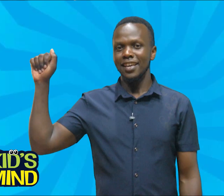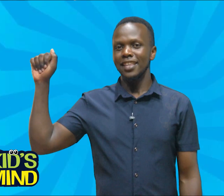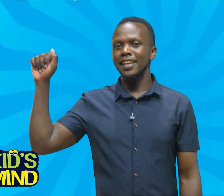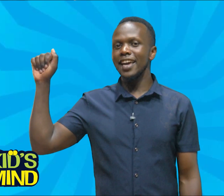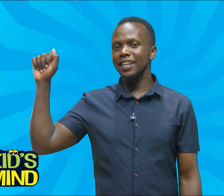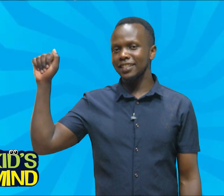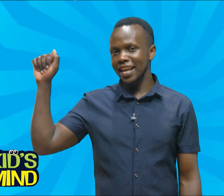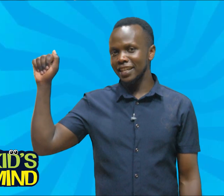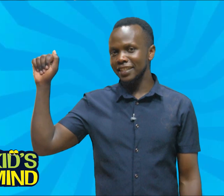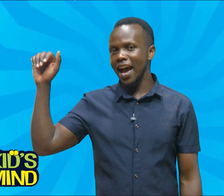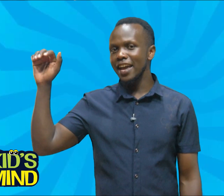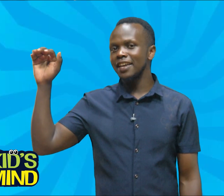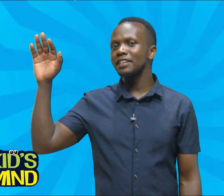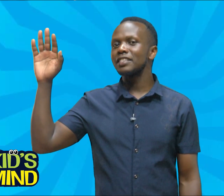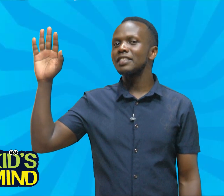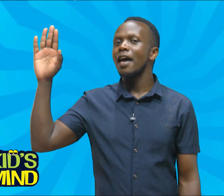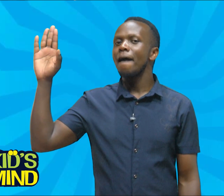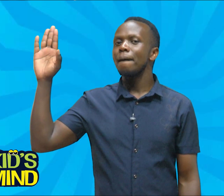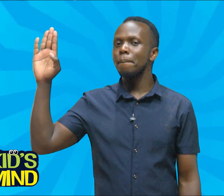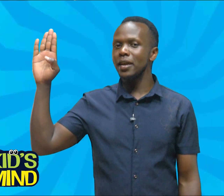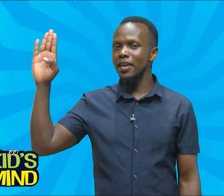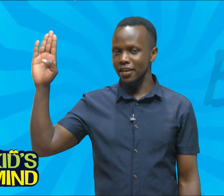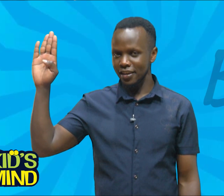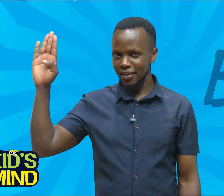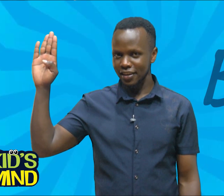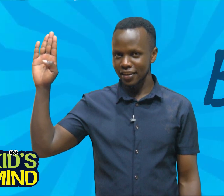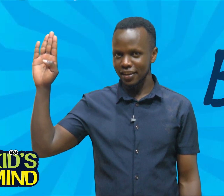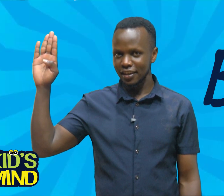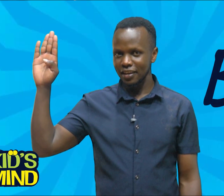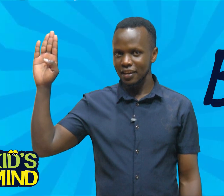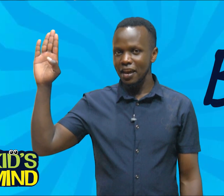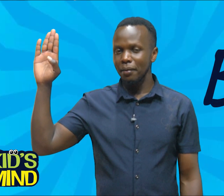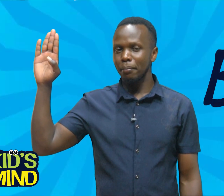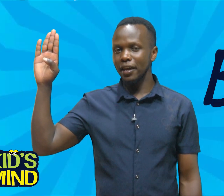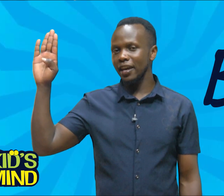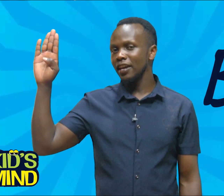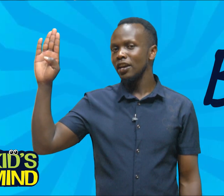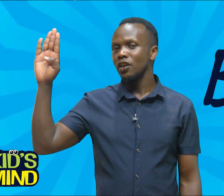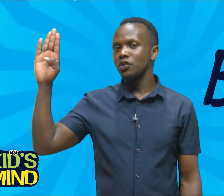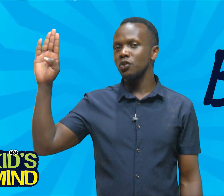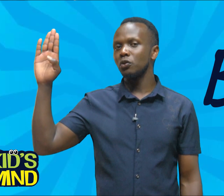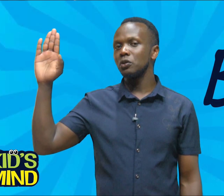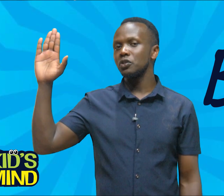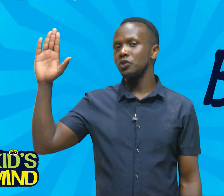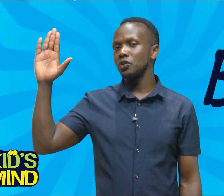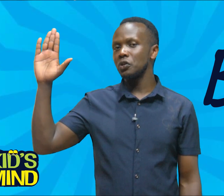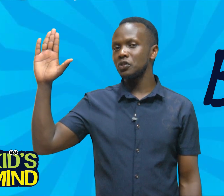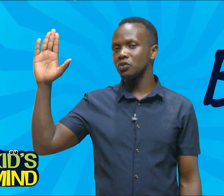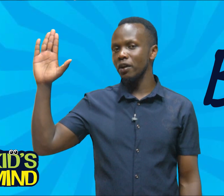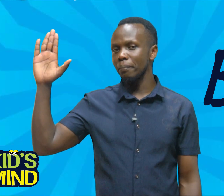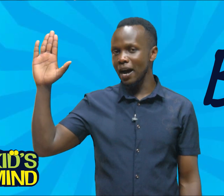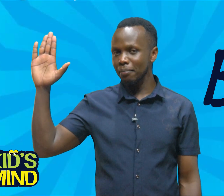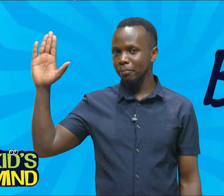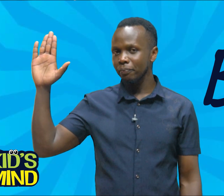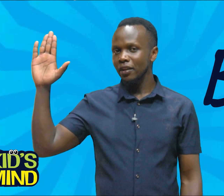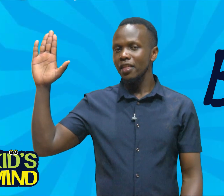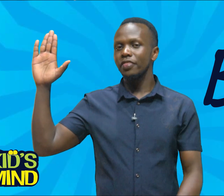The next letter is B. B, you use your palm.